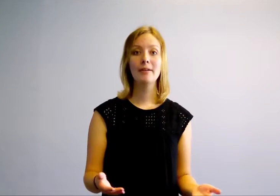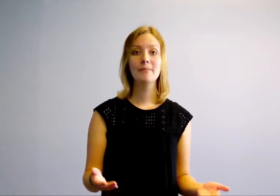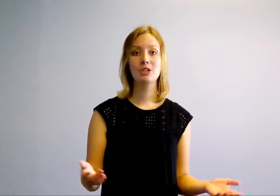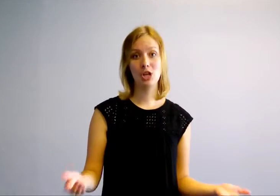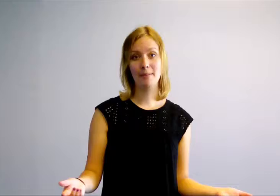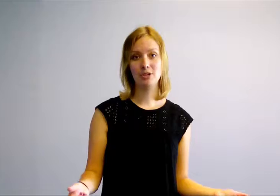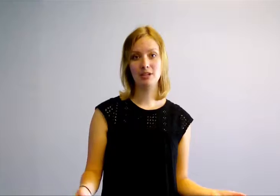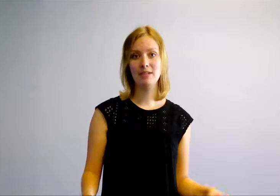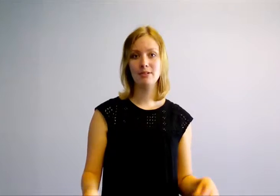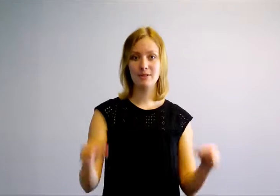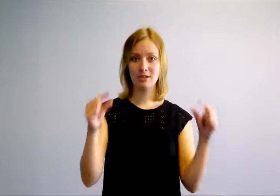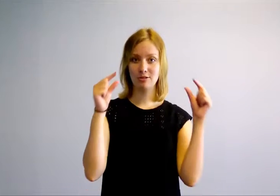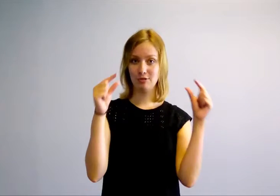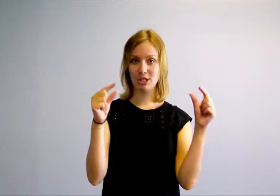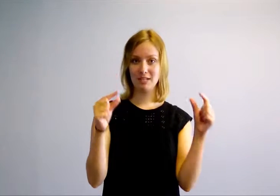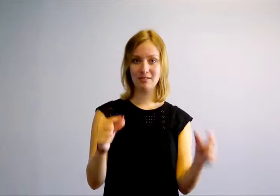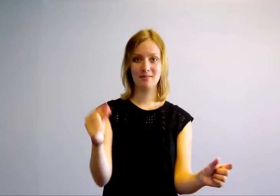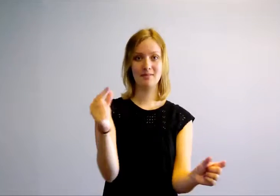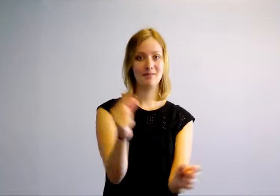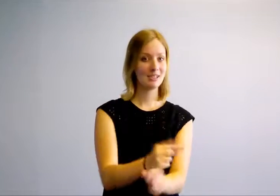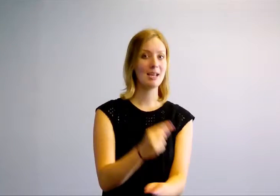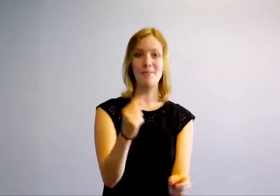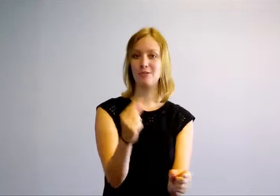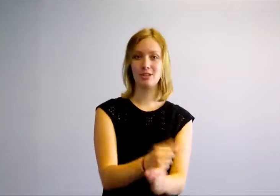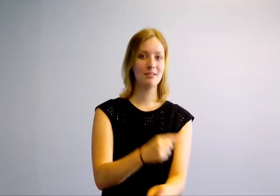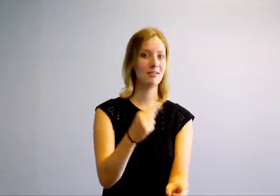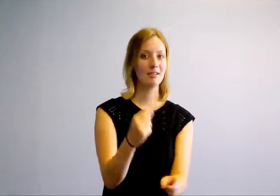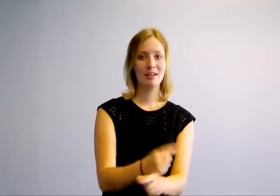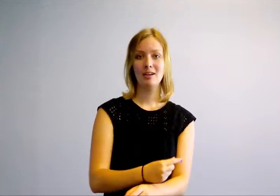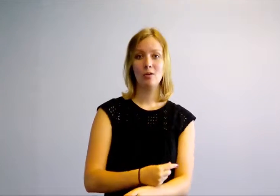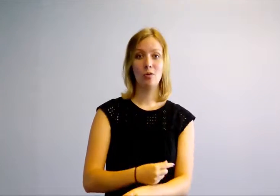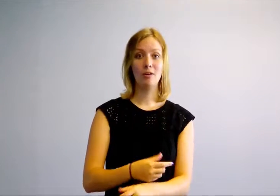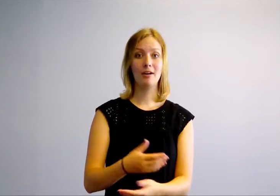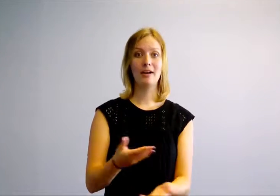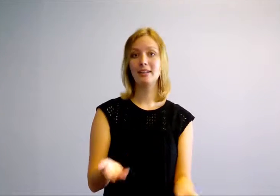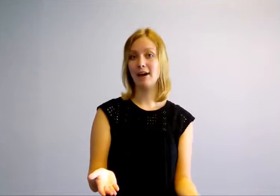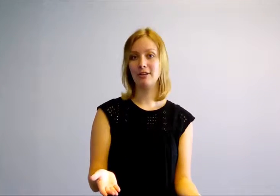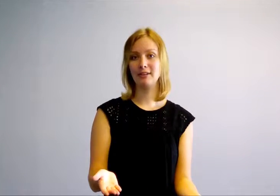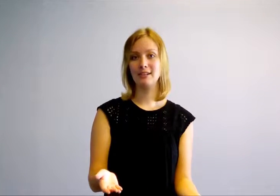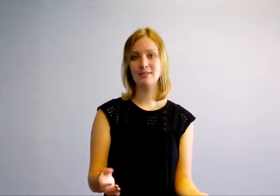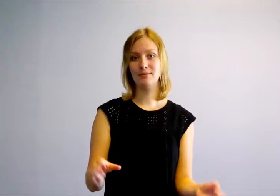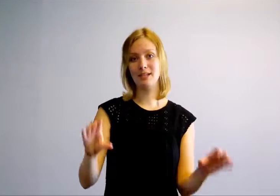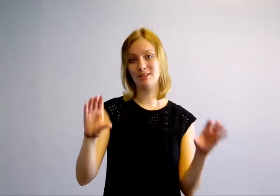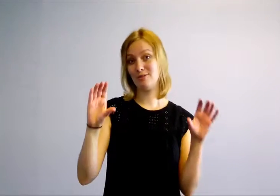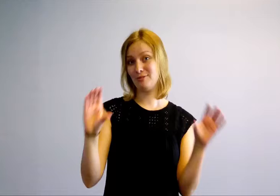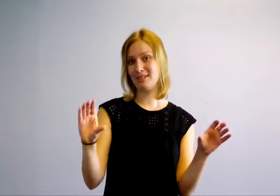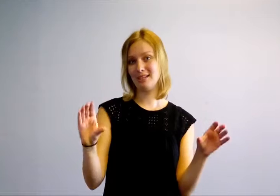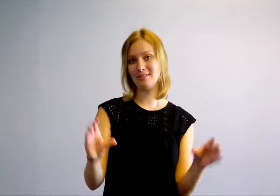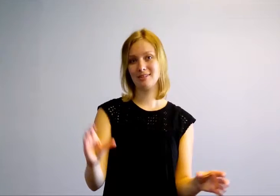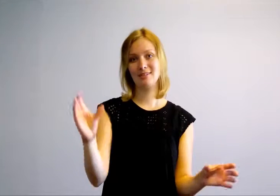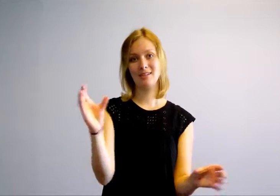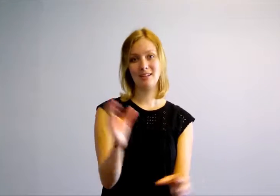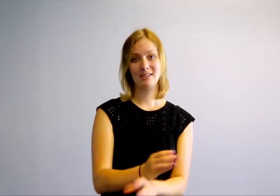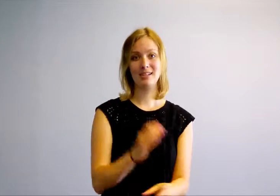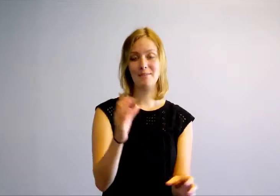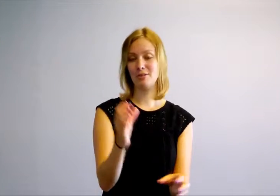Or geometry would be two G's, same motion. Or calculus would be two C's, same